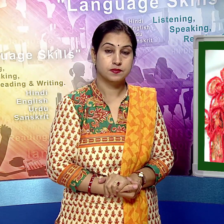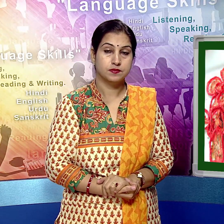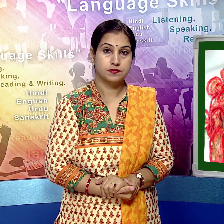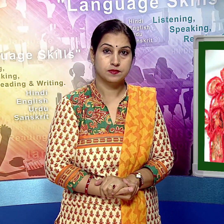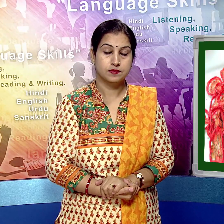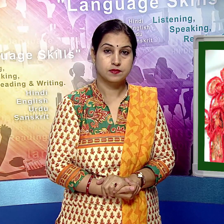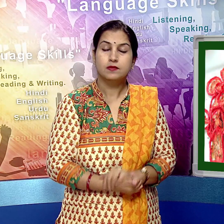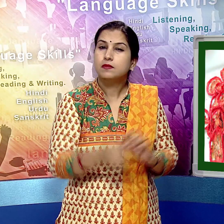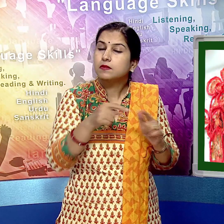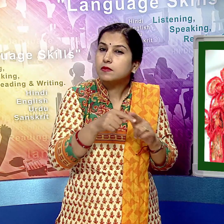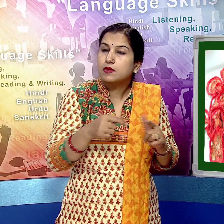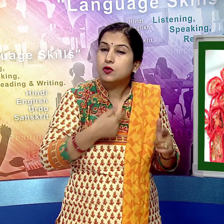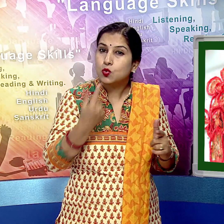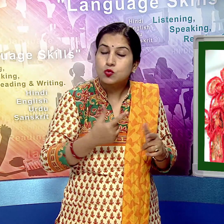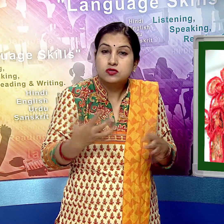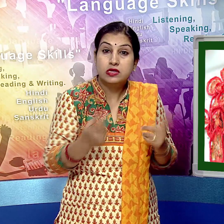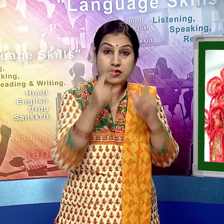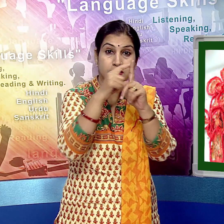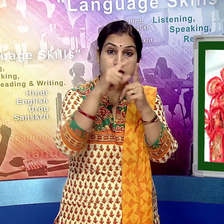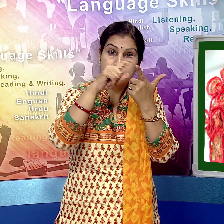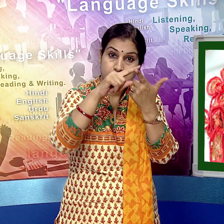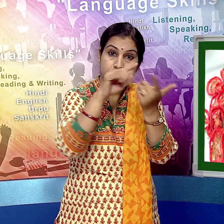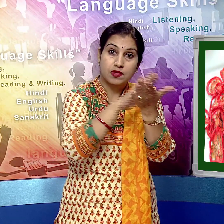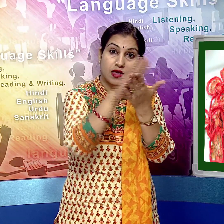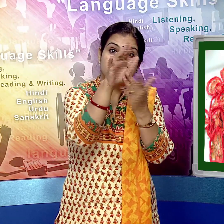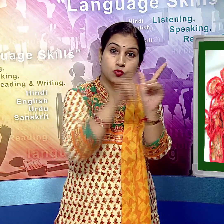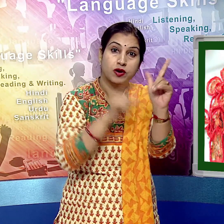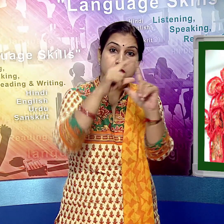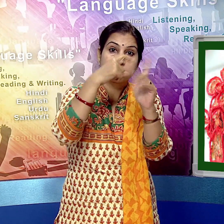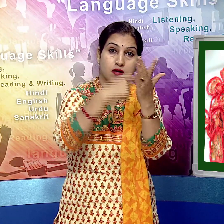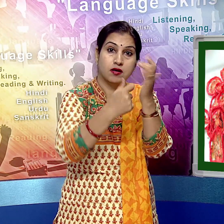We use dehydration for drying.